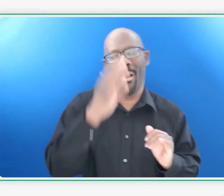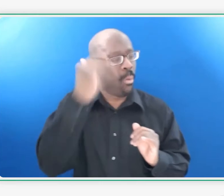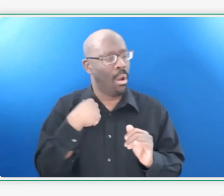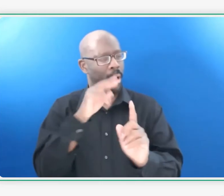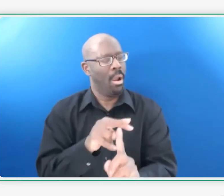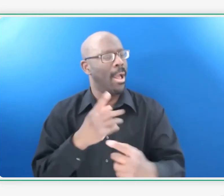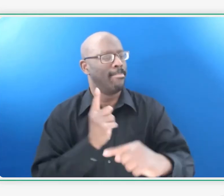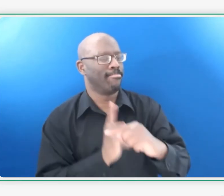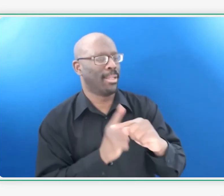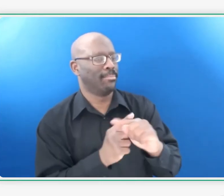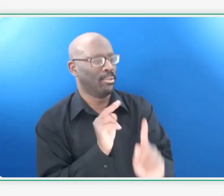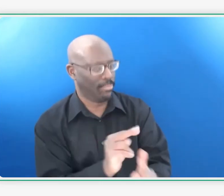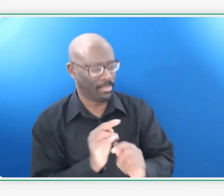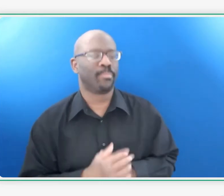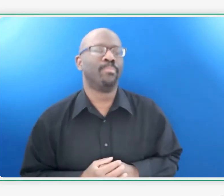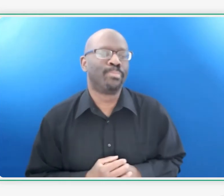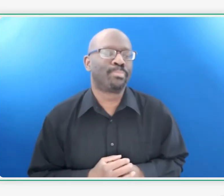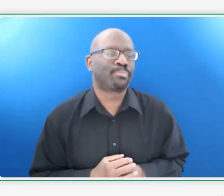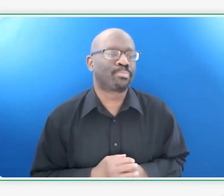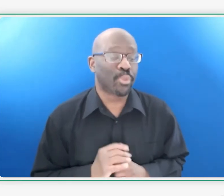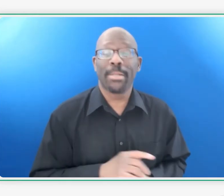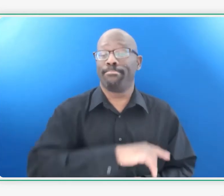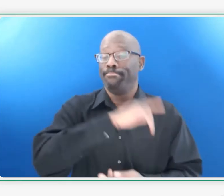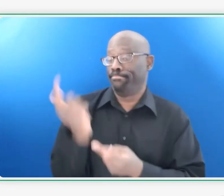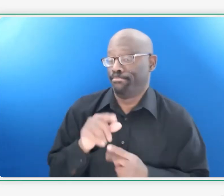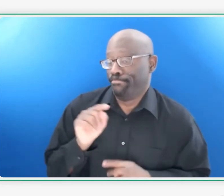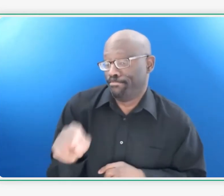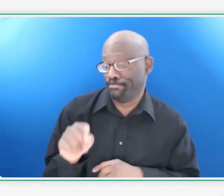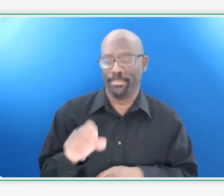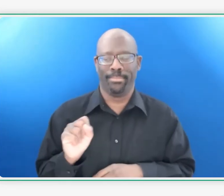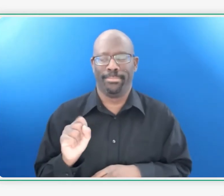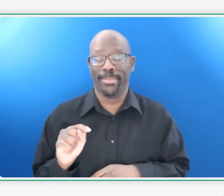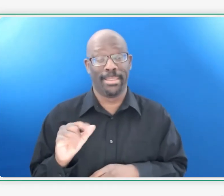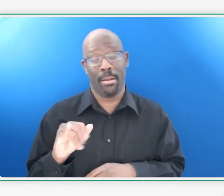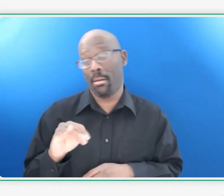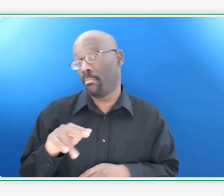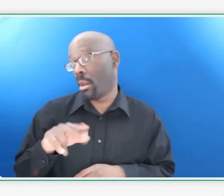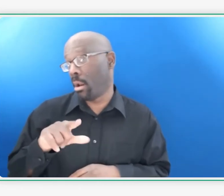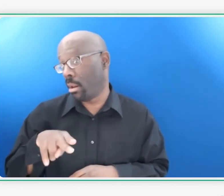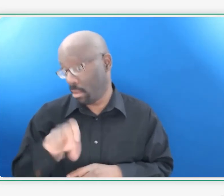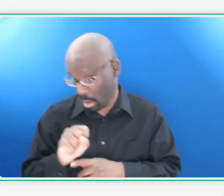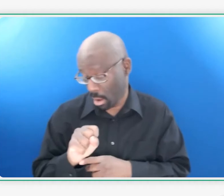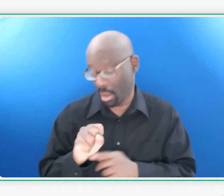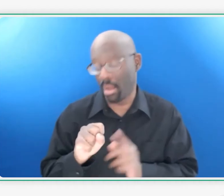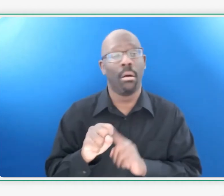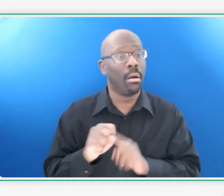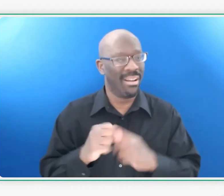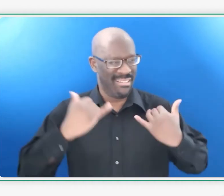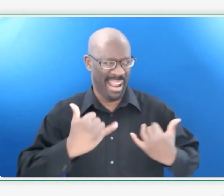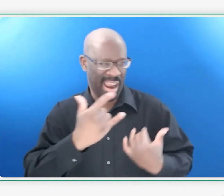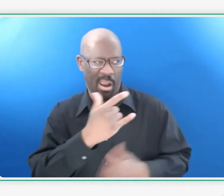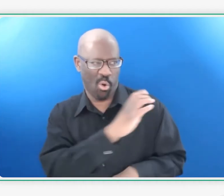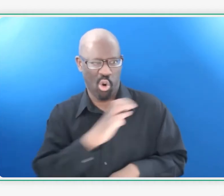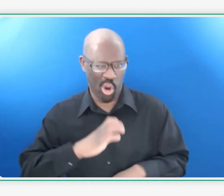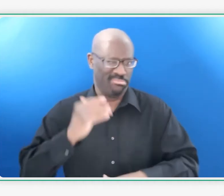that alone will have a huge impact on our economy. So those are the 2 optimistic points that we're currently seeing.